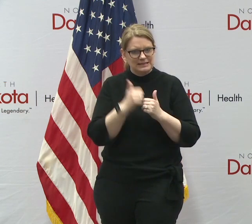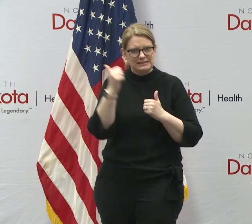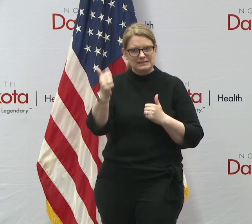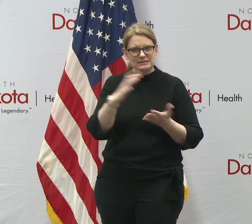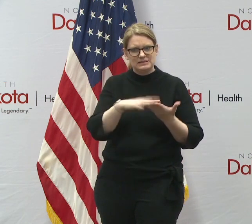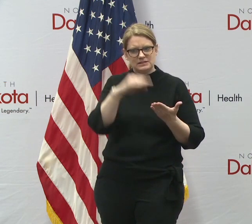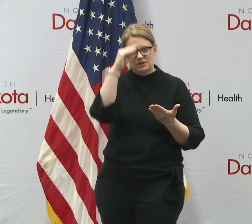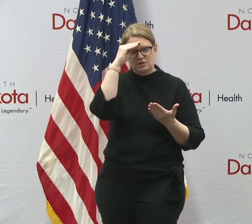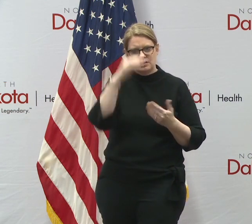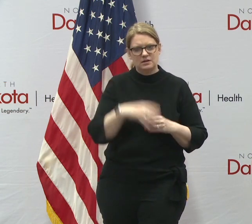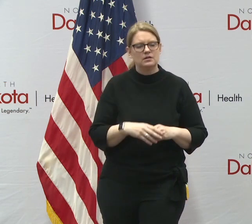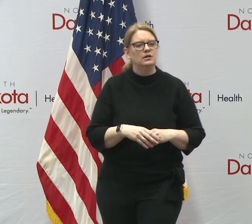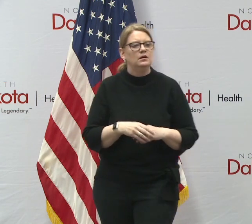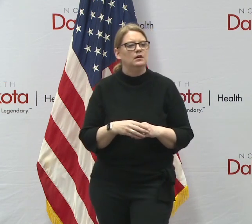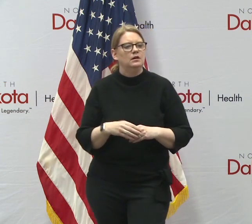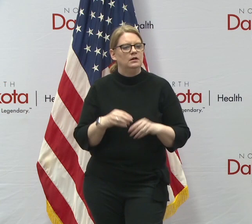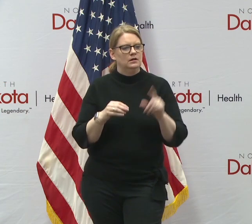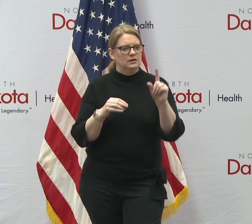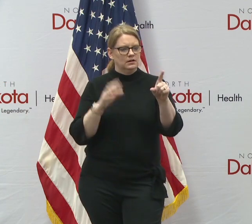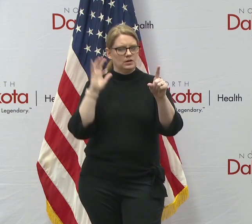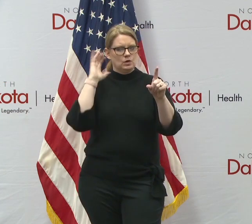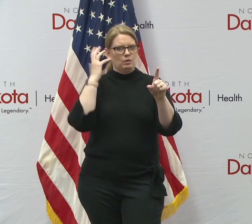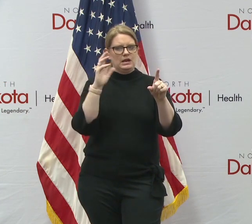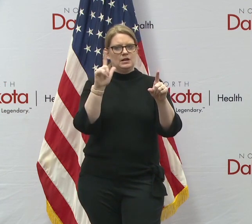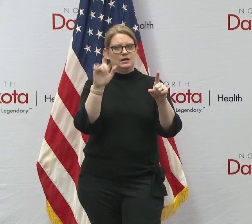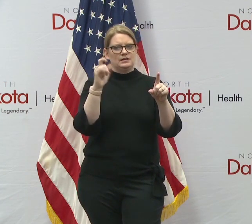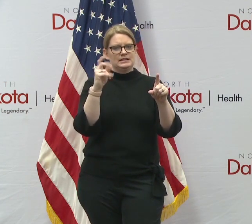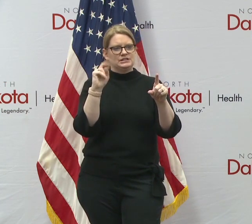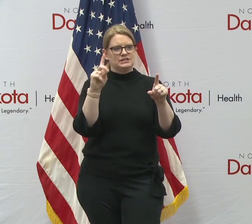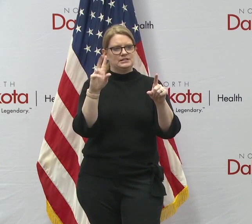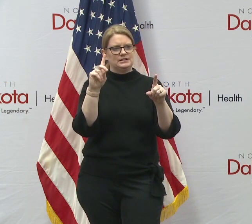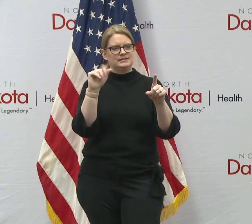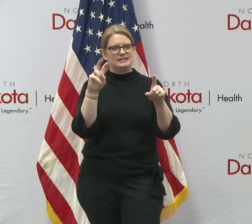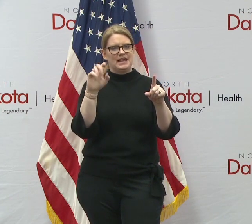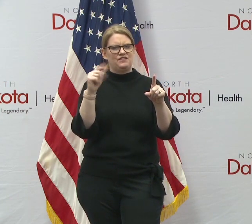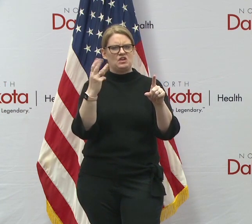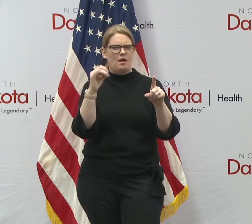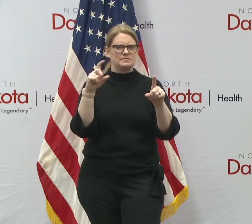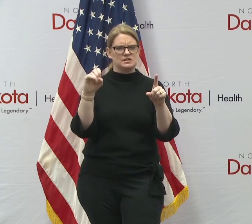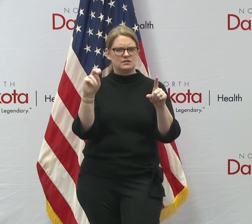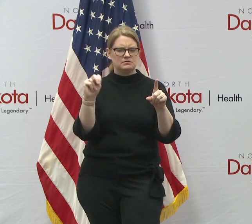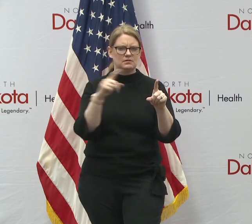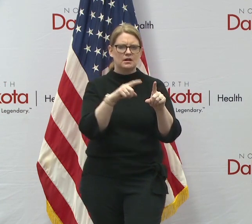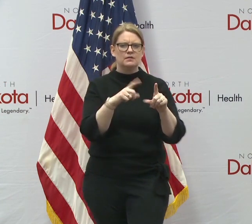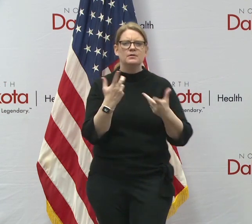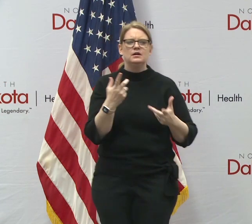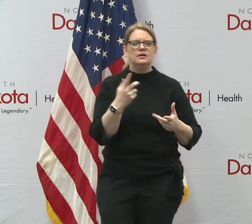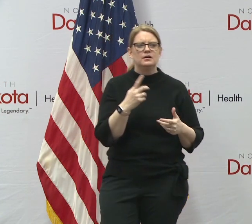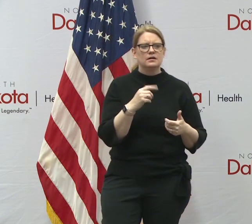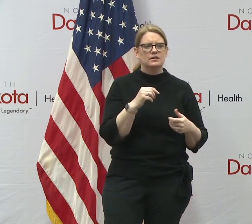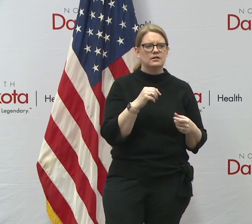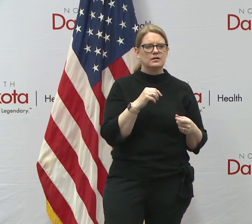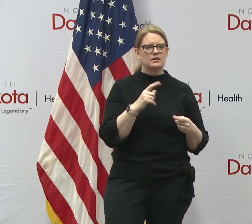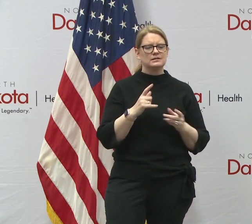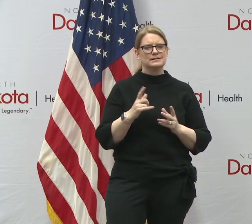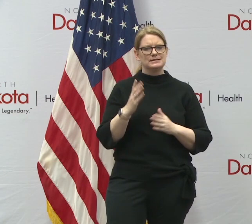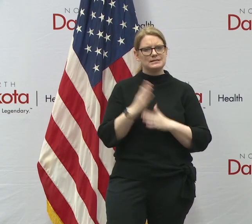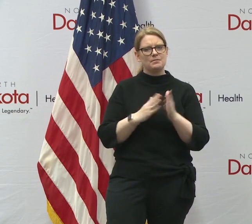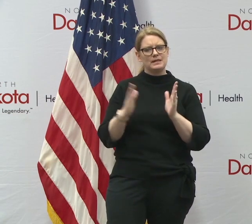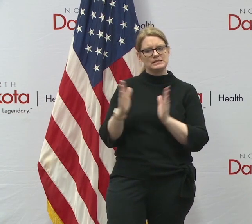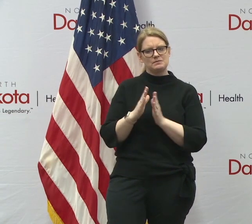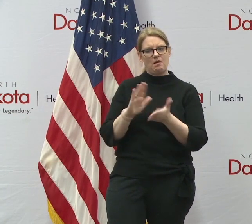learning? Question from radio legend Dave Thomas was, do I think it's mostly the smaller